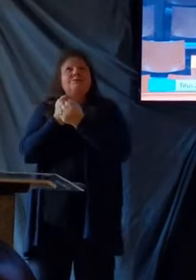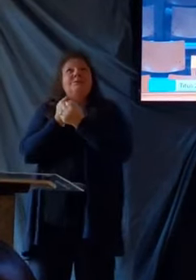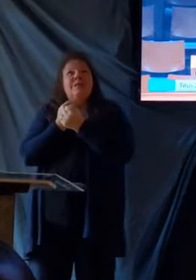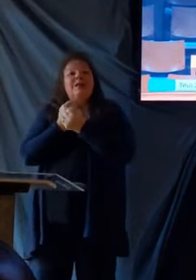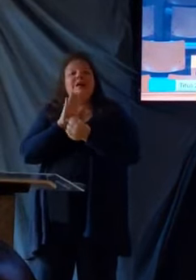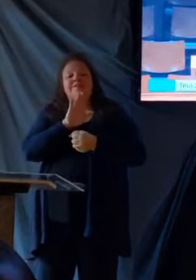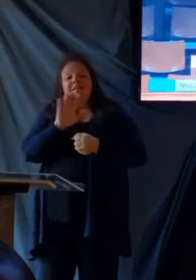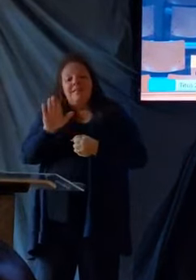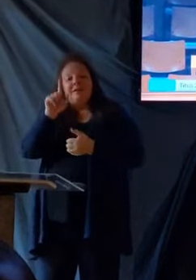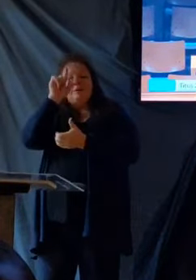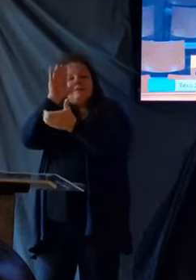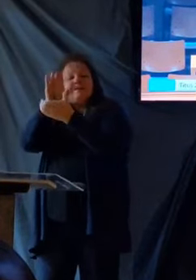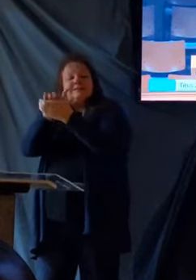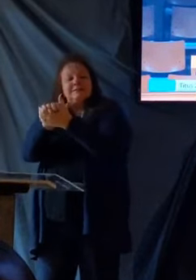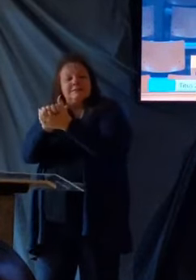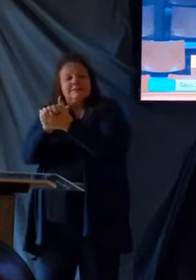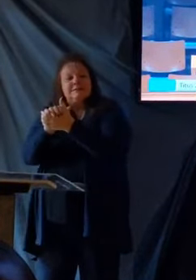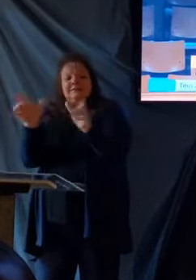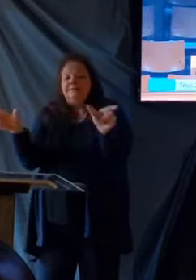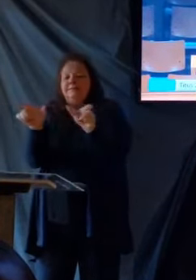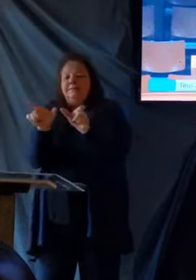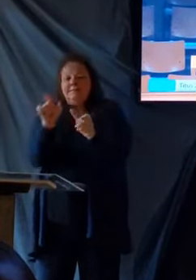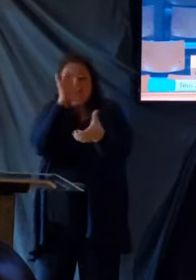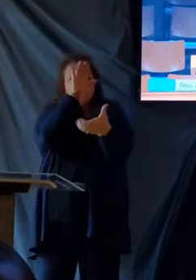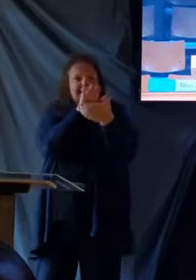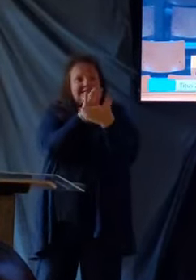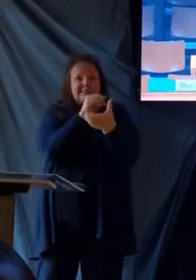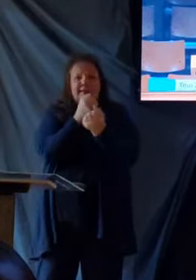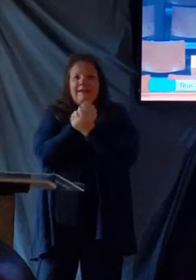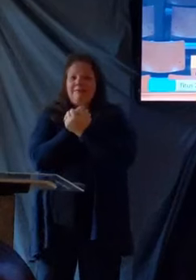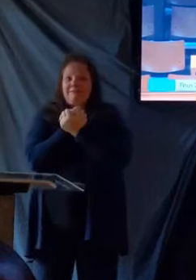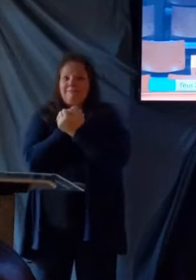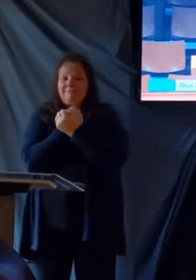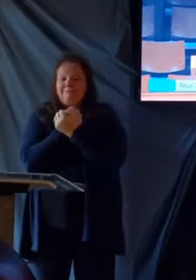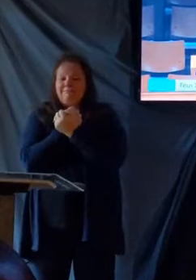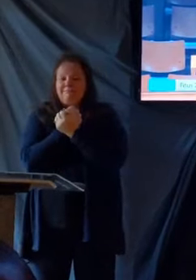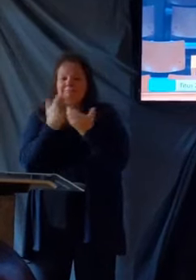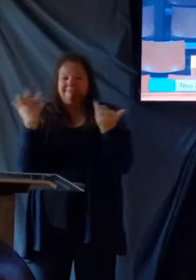their husbands. Just a compound word of husband and love.